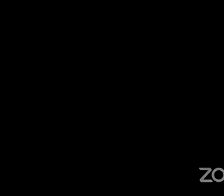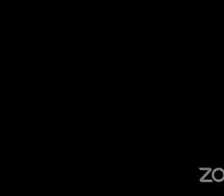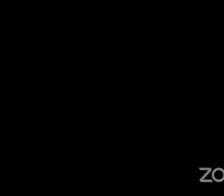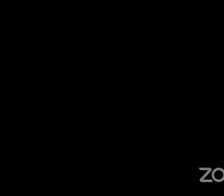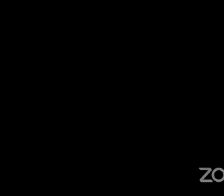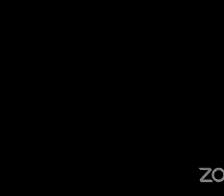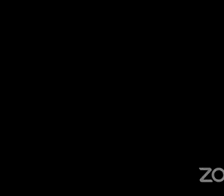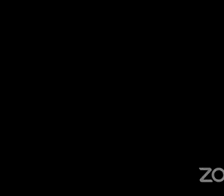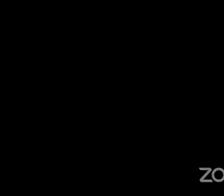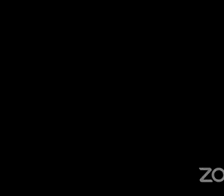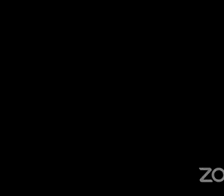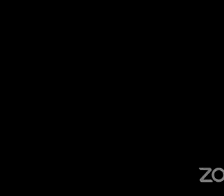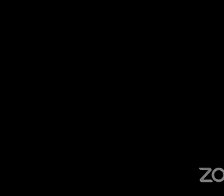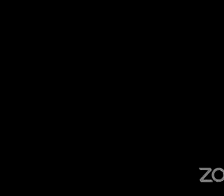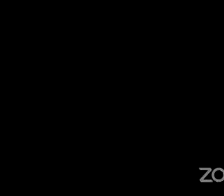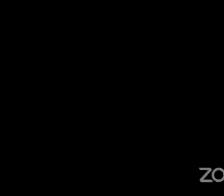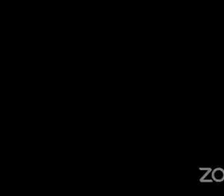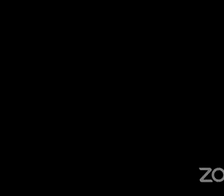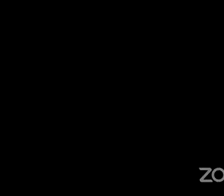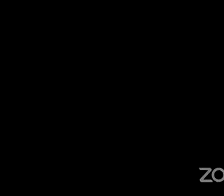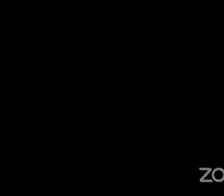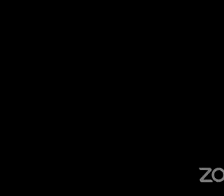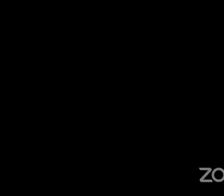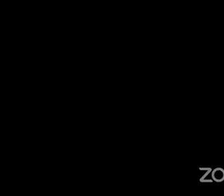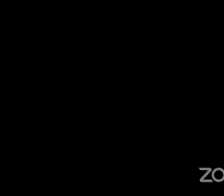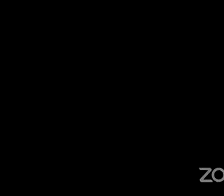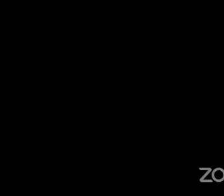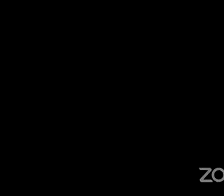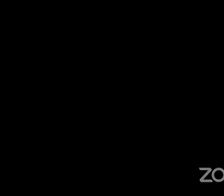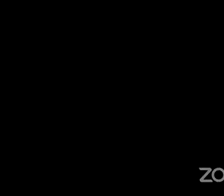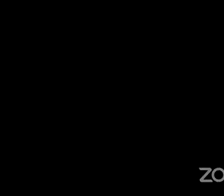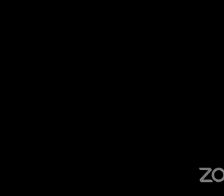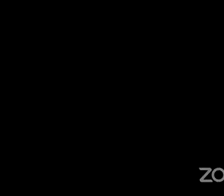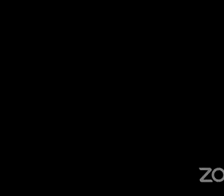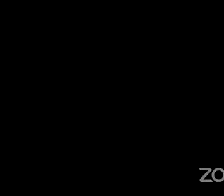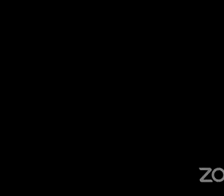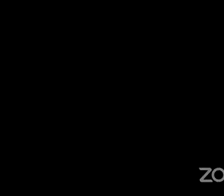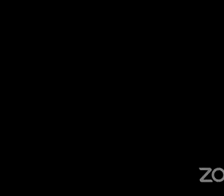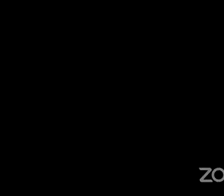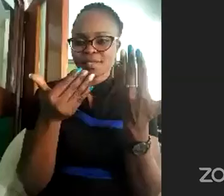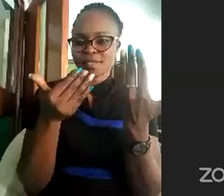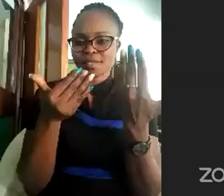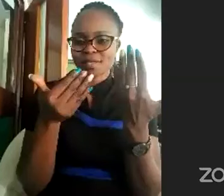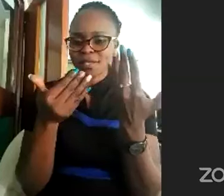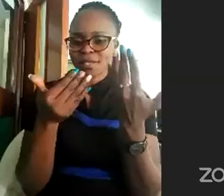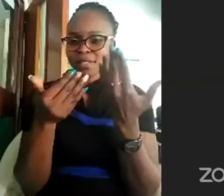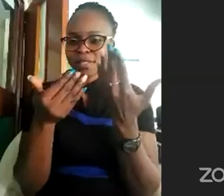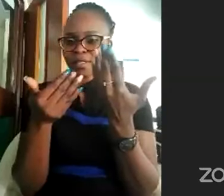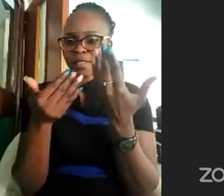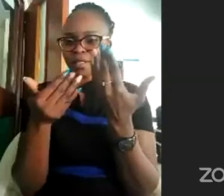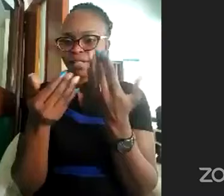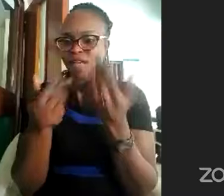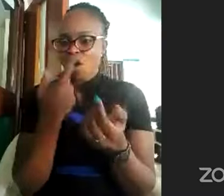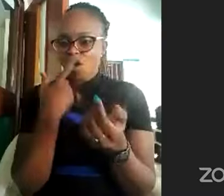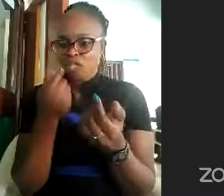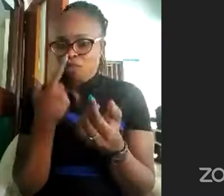So that makes them not to access the right time of getting the family